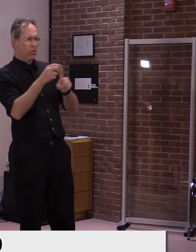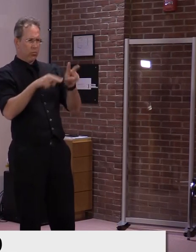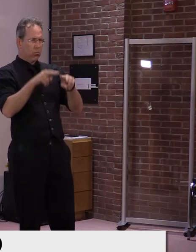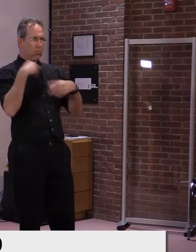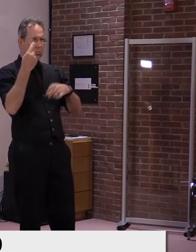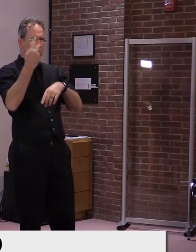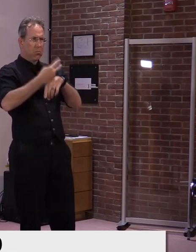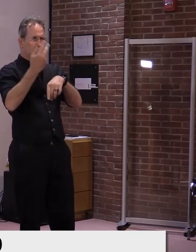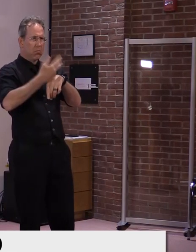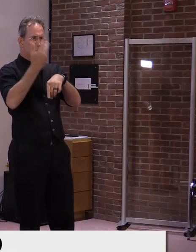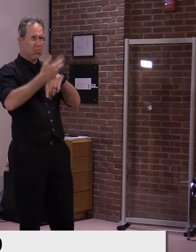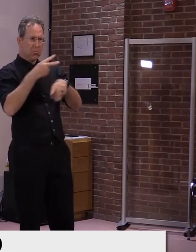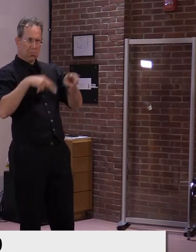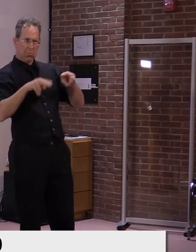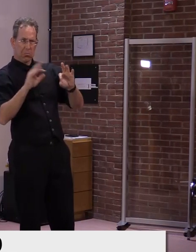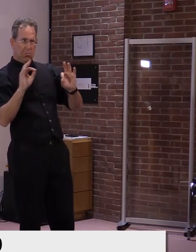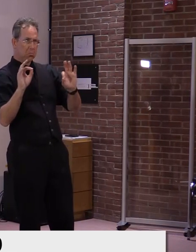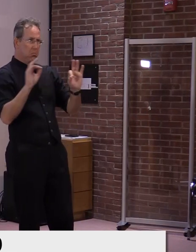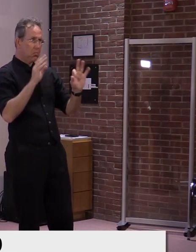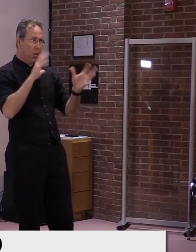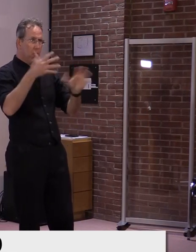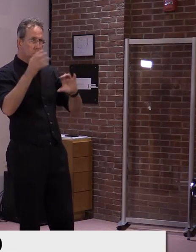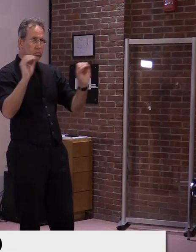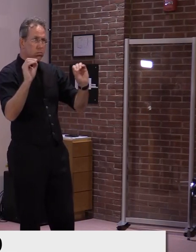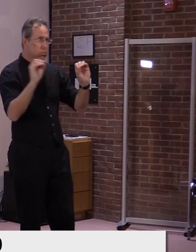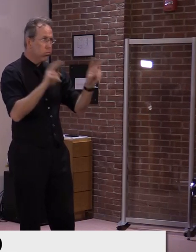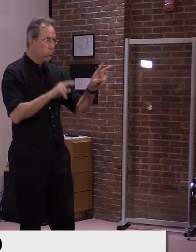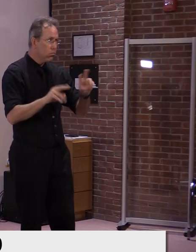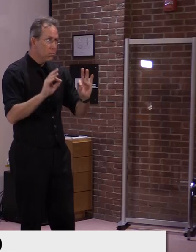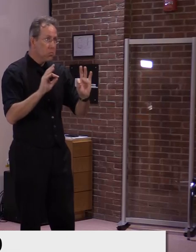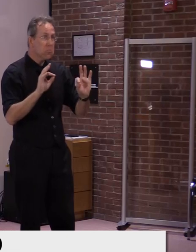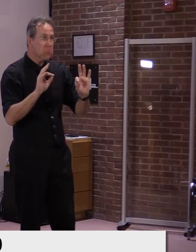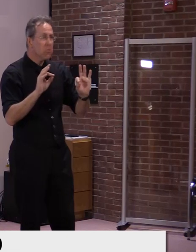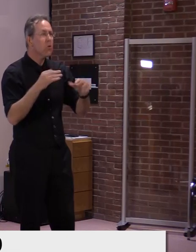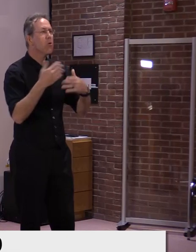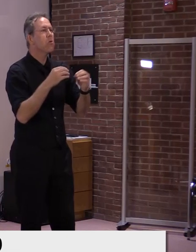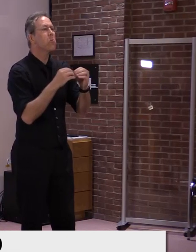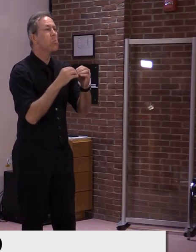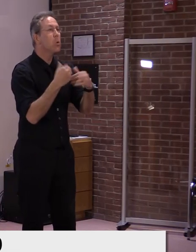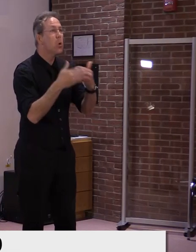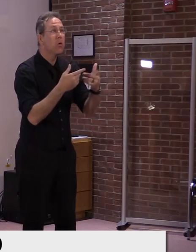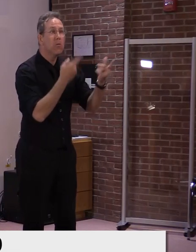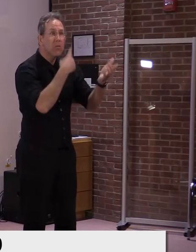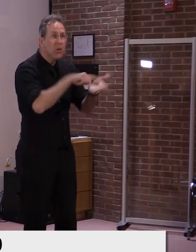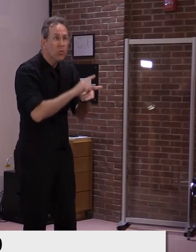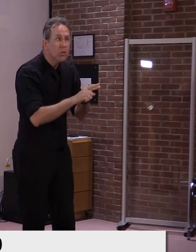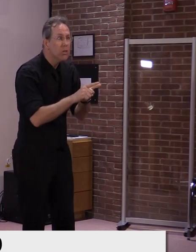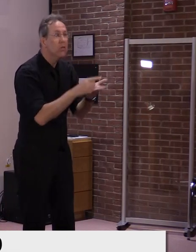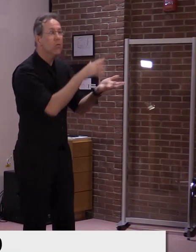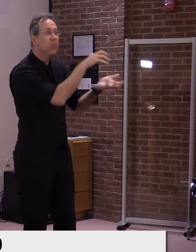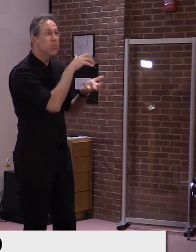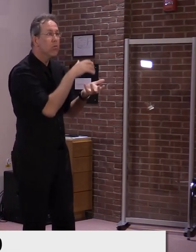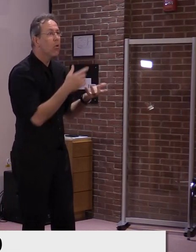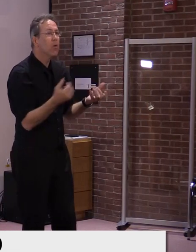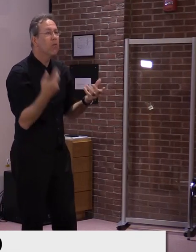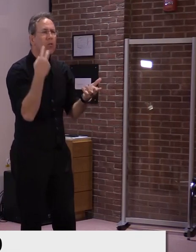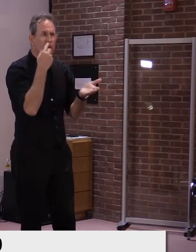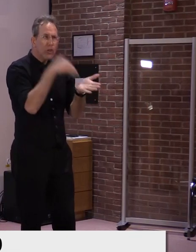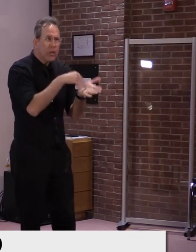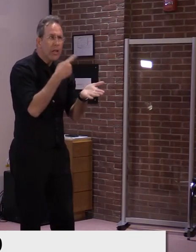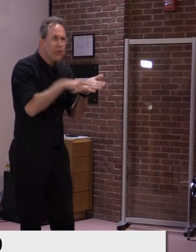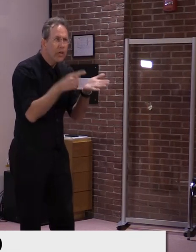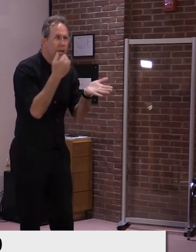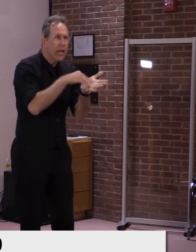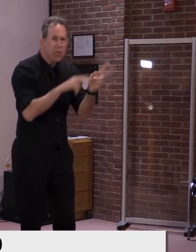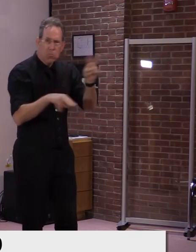think we're okay. If it extends beyond, then we'll reevaluate. But if we get more dosage, we